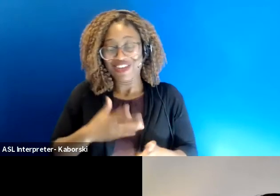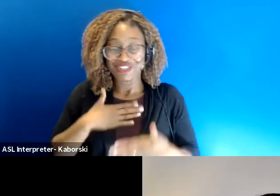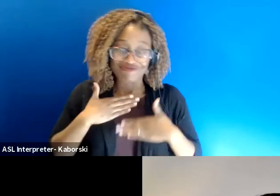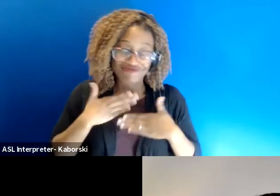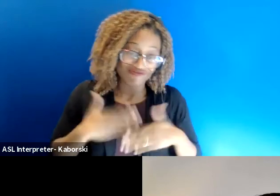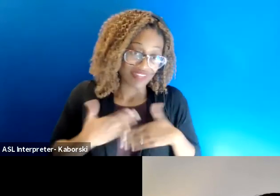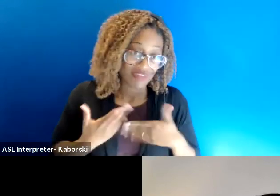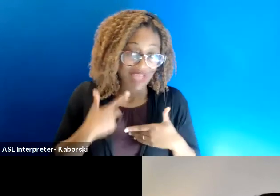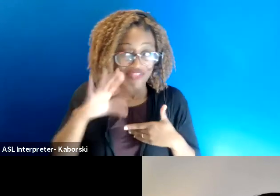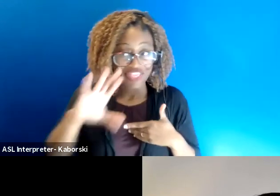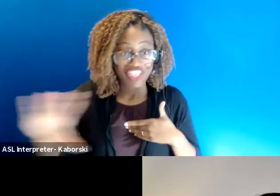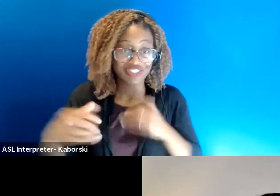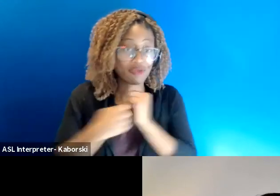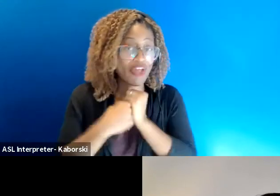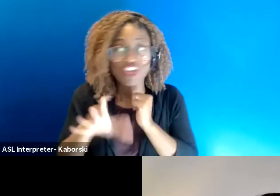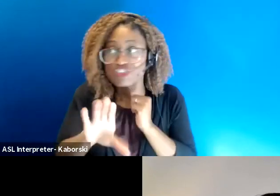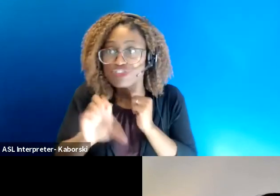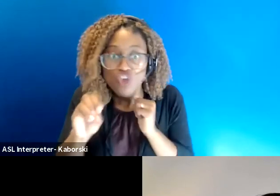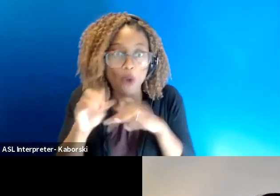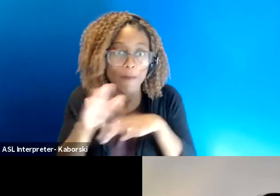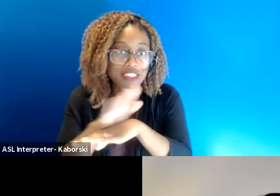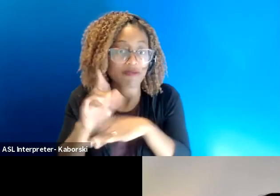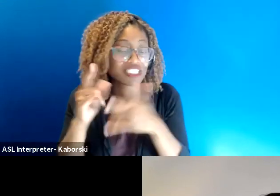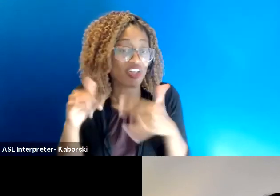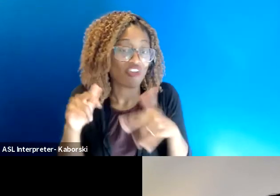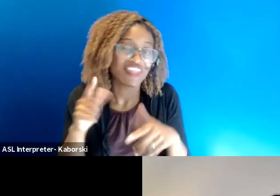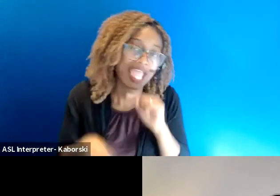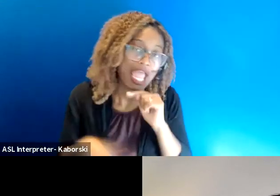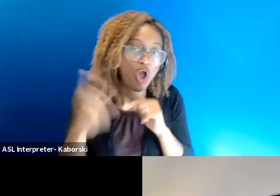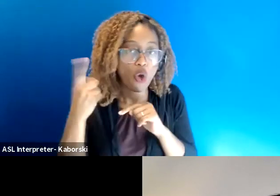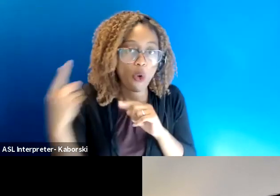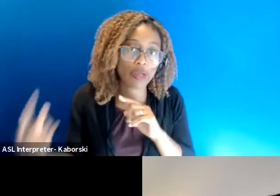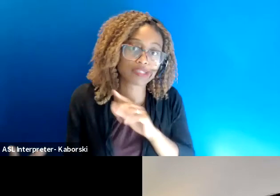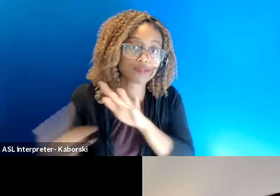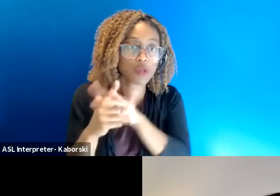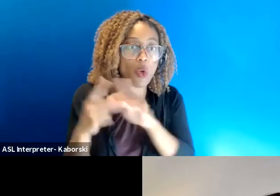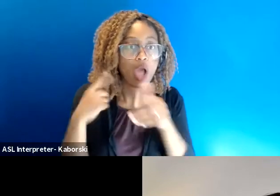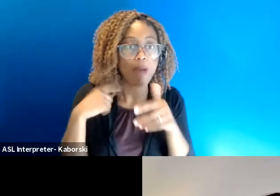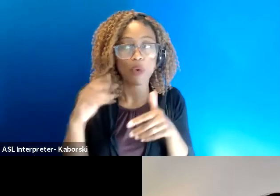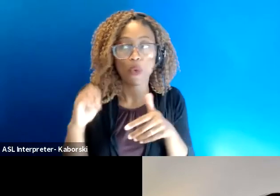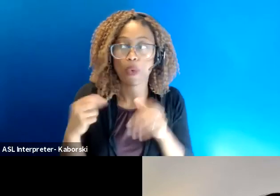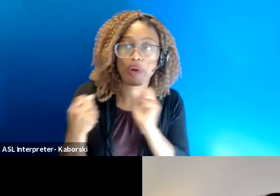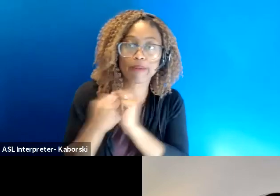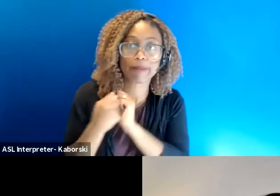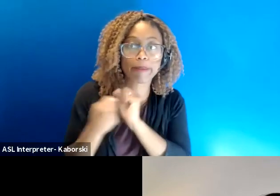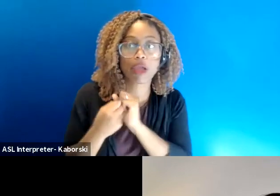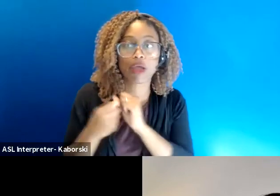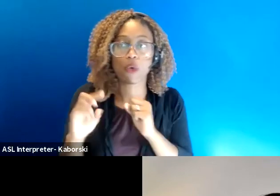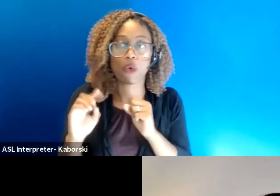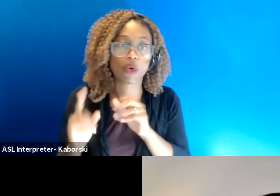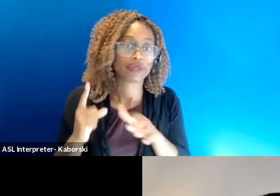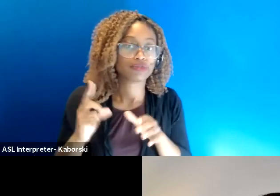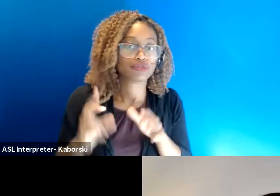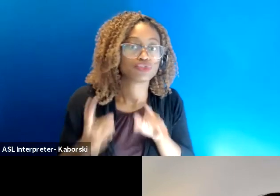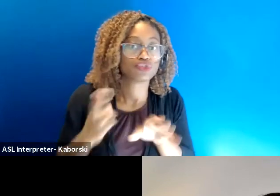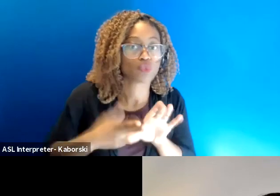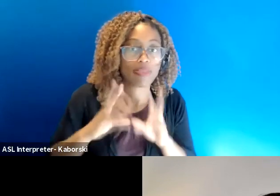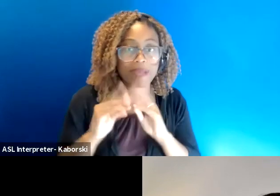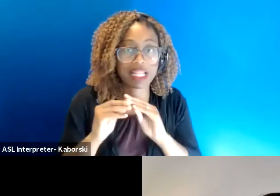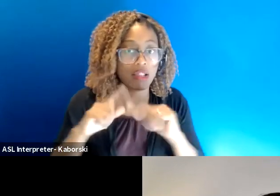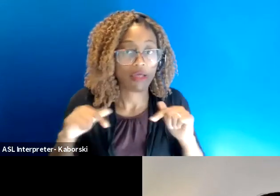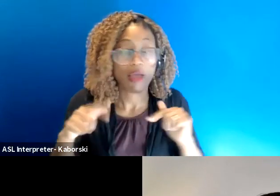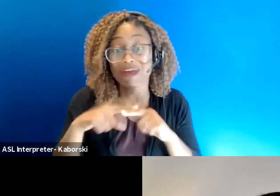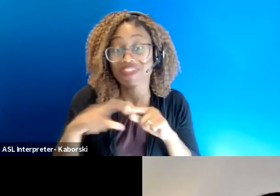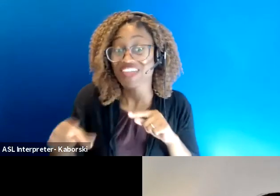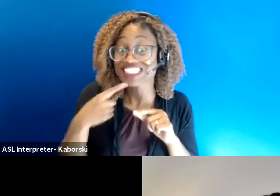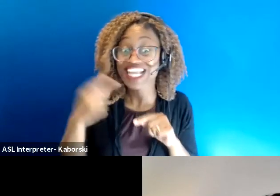know they're so busy and they can't always just, come to things or meet with us. But when they said, if you ever need anything